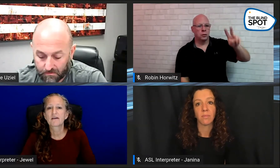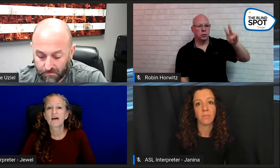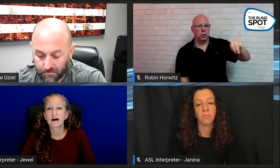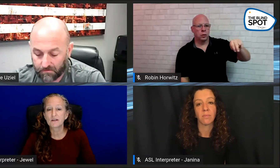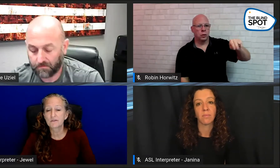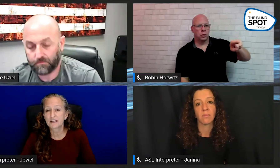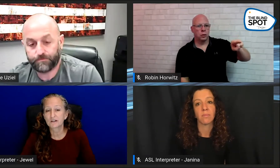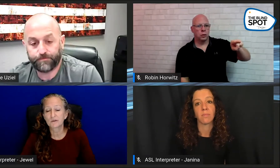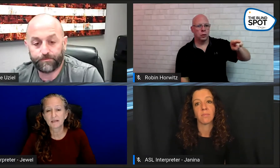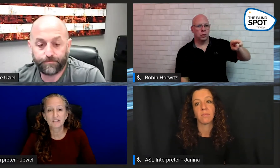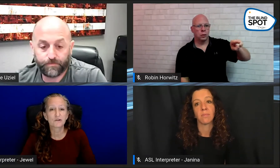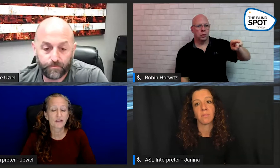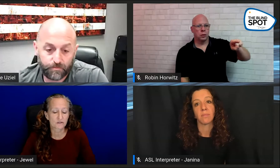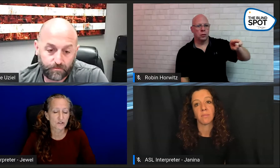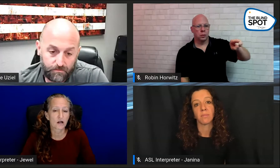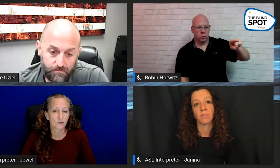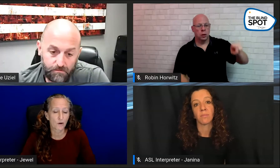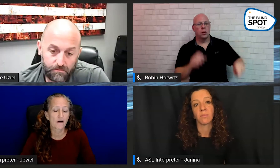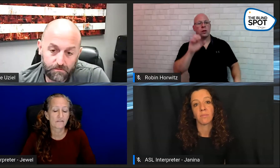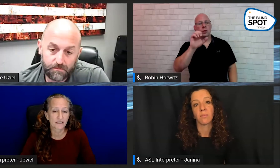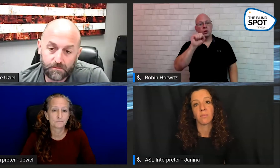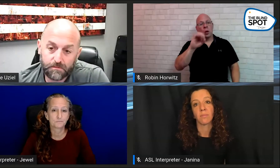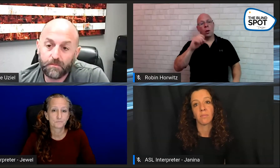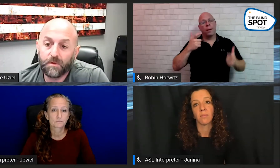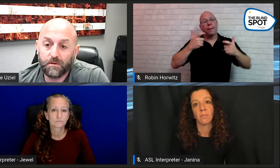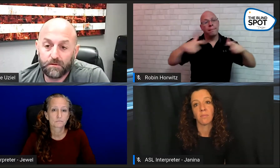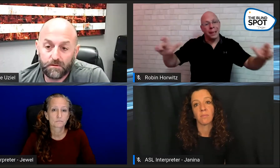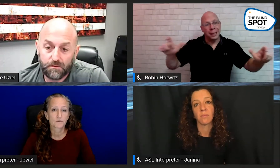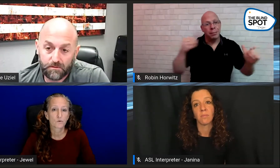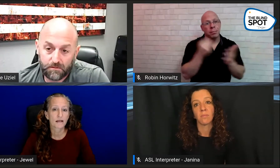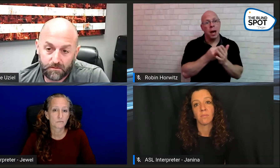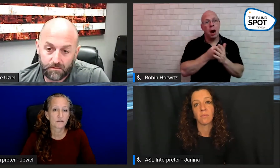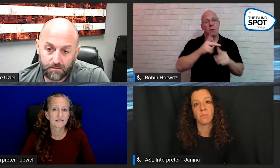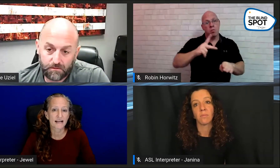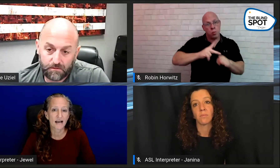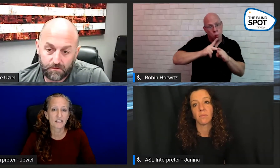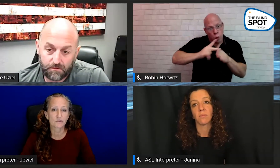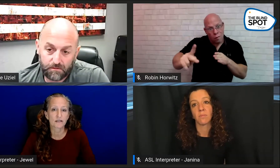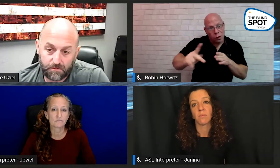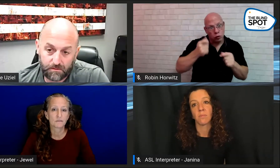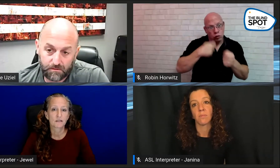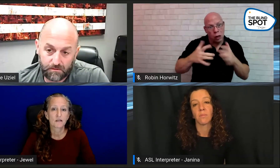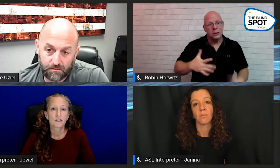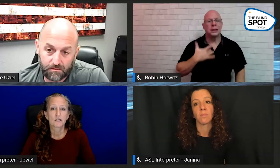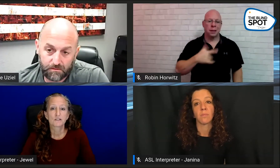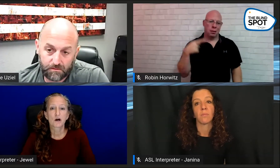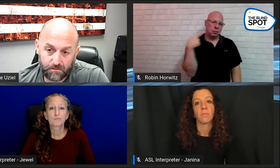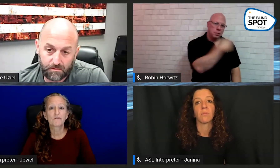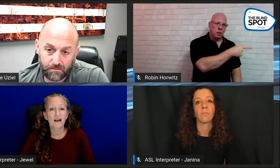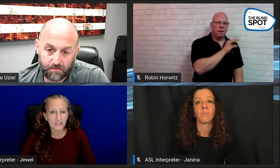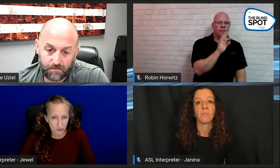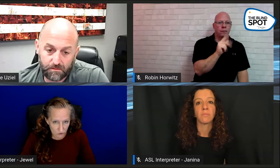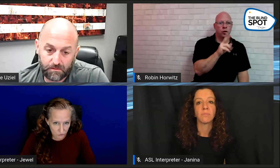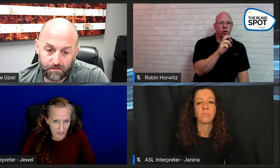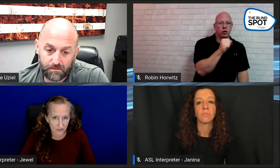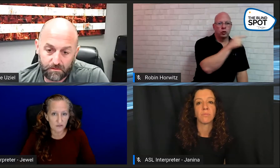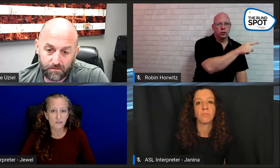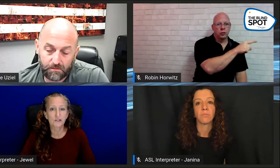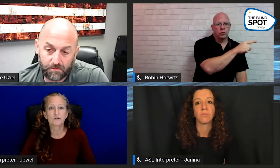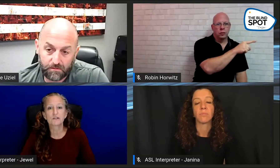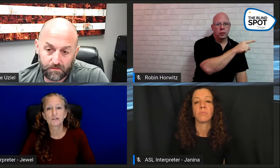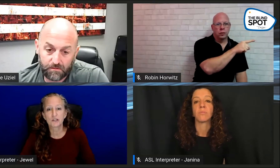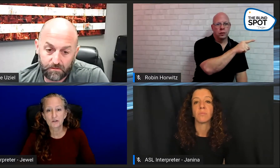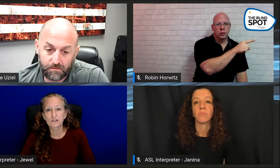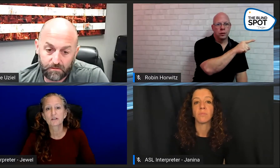So the value there could be a $2,000 profit when it moves at 100. So professional